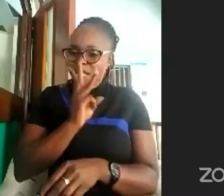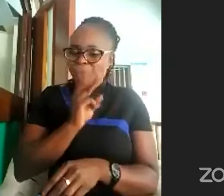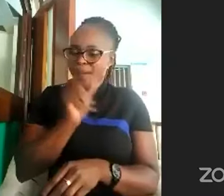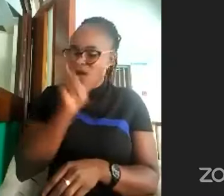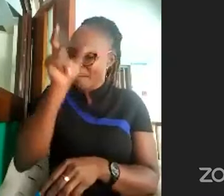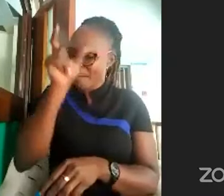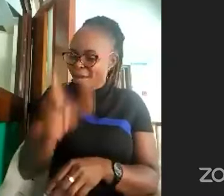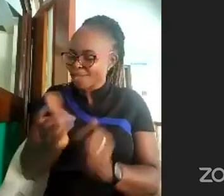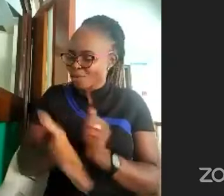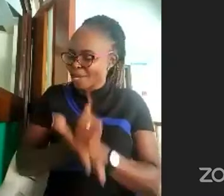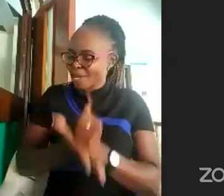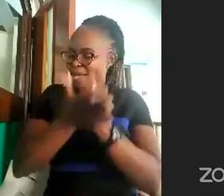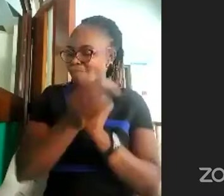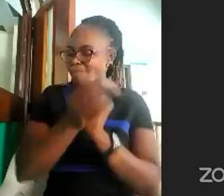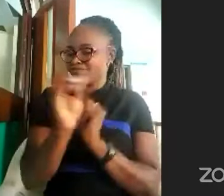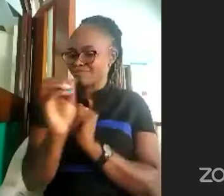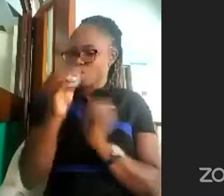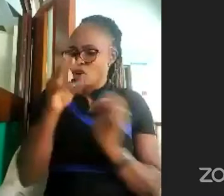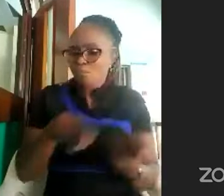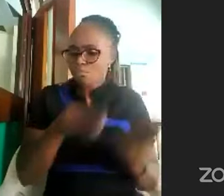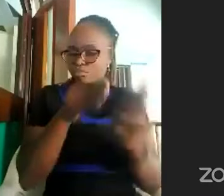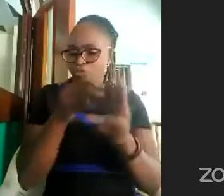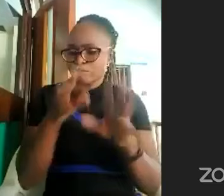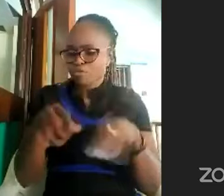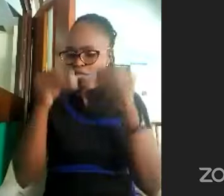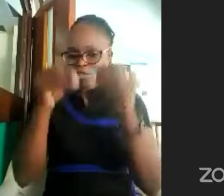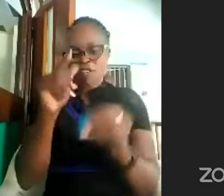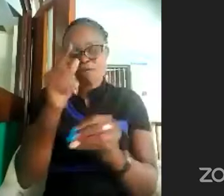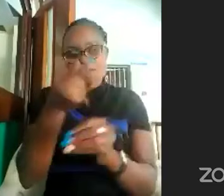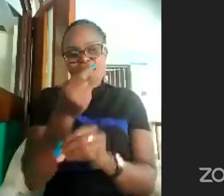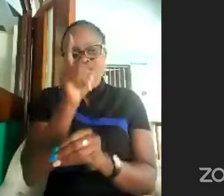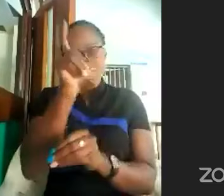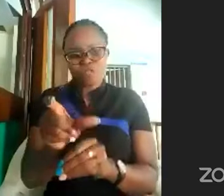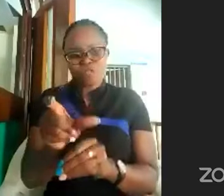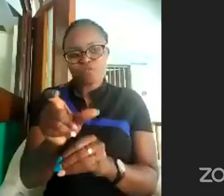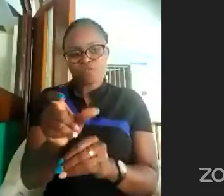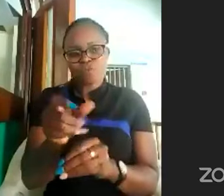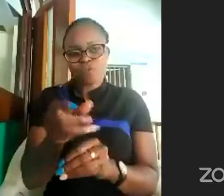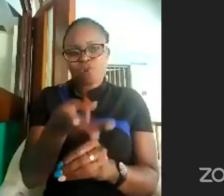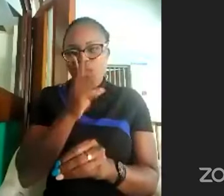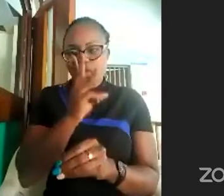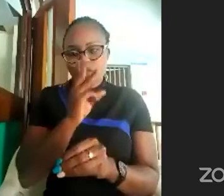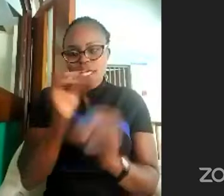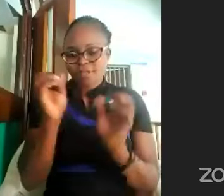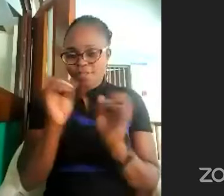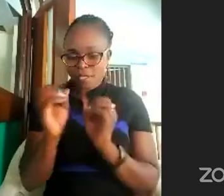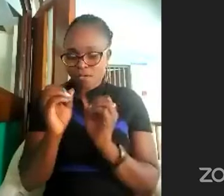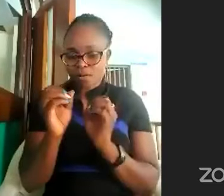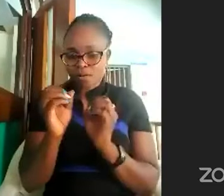her opportunity to be the first to fetch water and go. Even if she wants to do something, people are